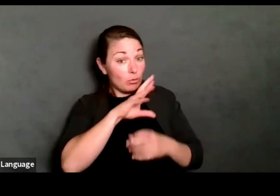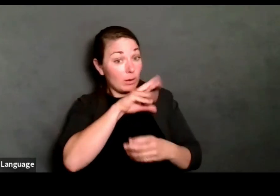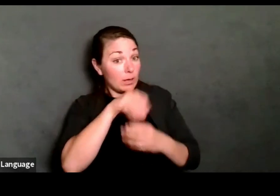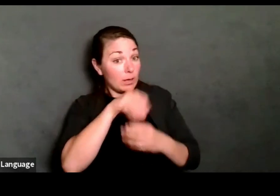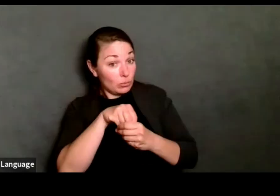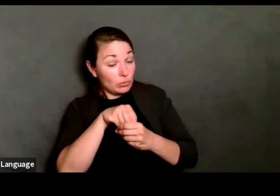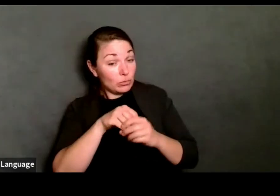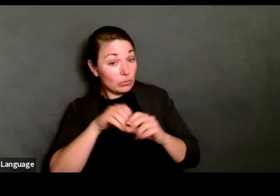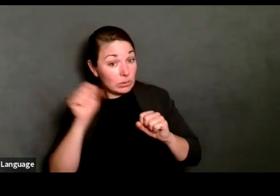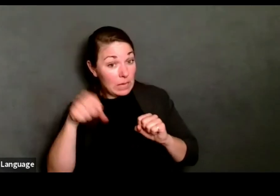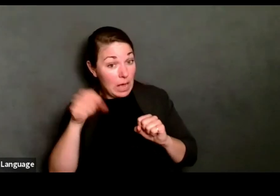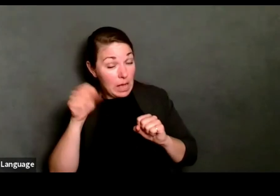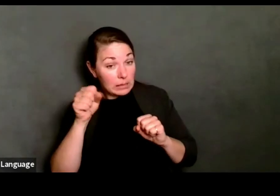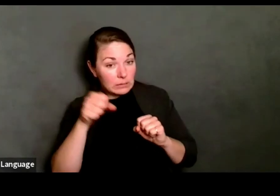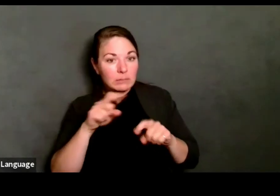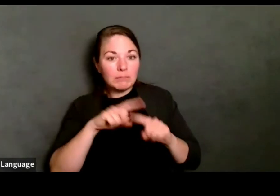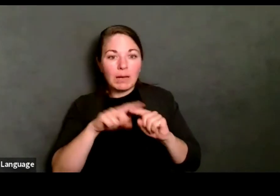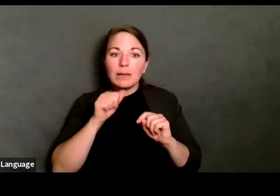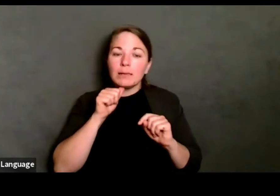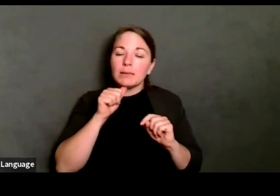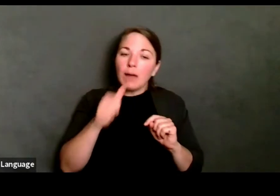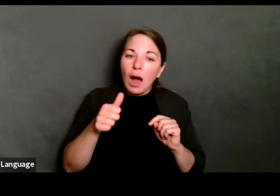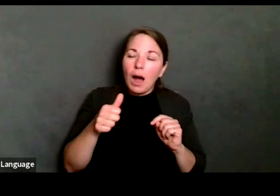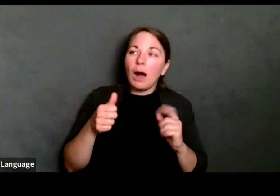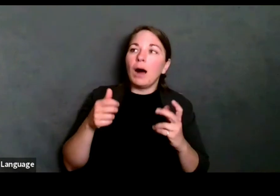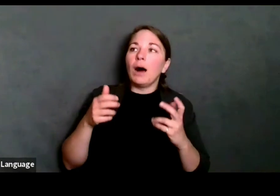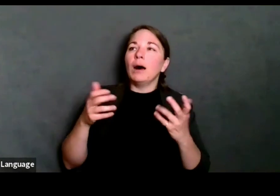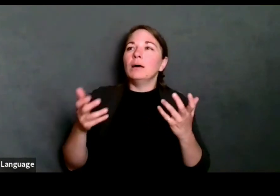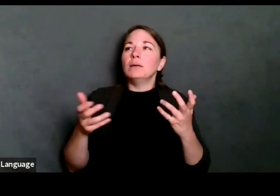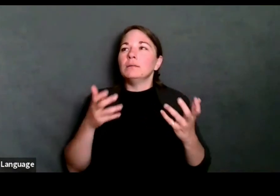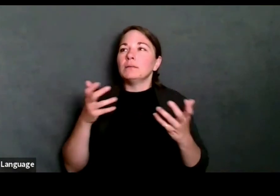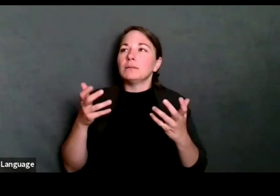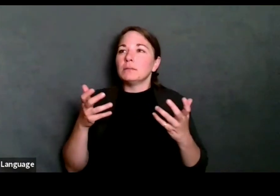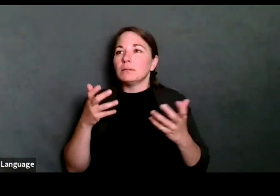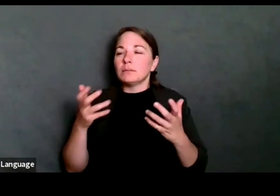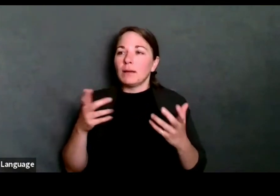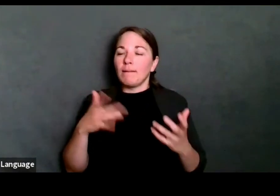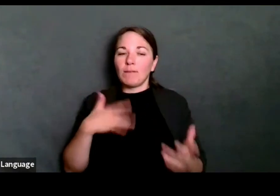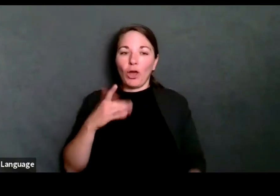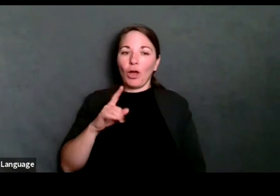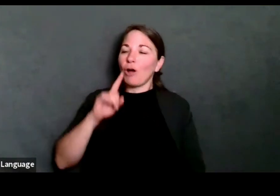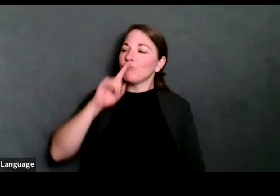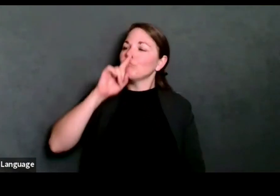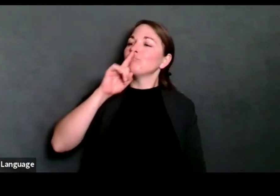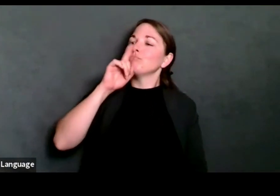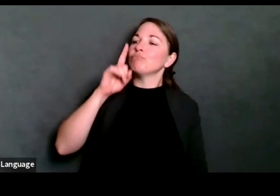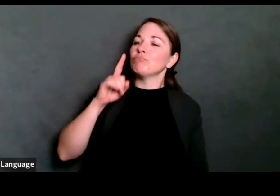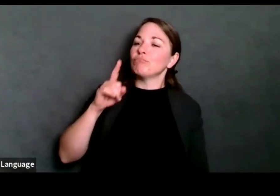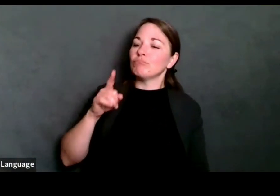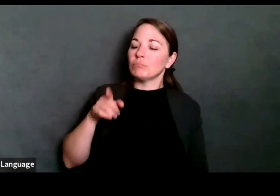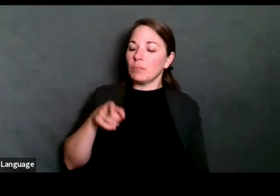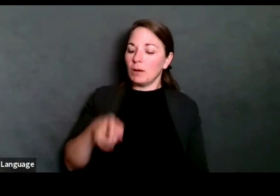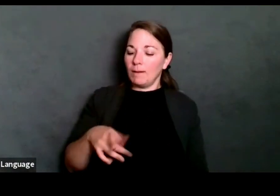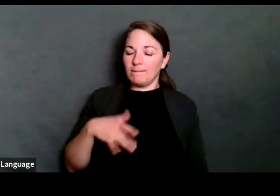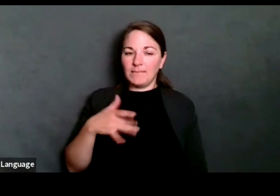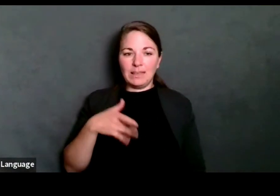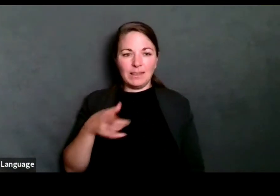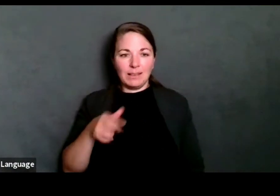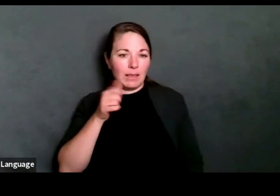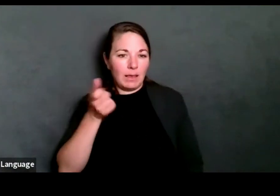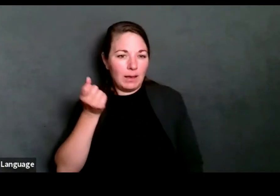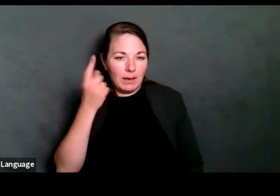and egalitarian in our language without also being opaque or elitist or making people feel that their framework